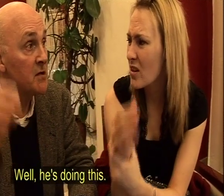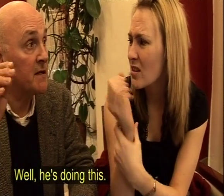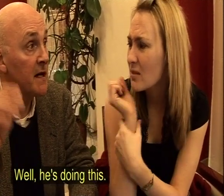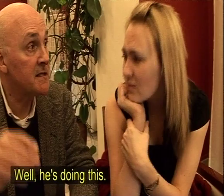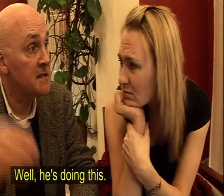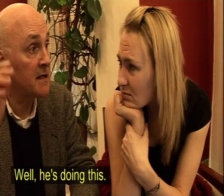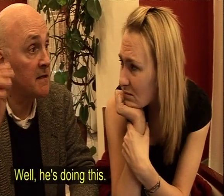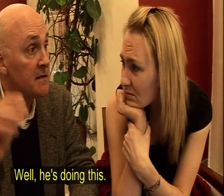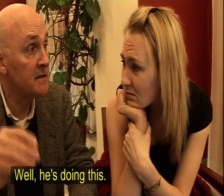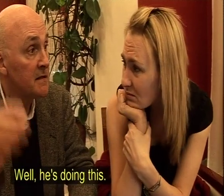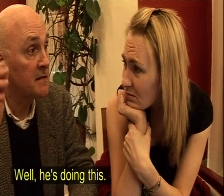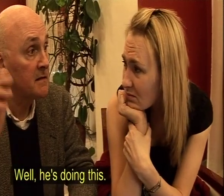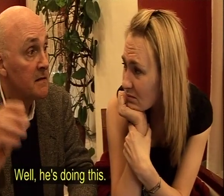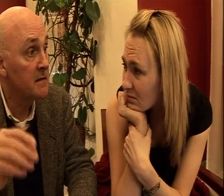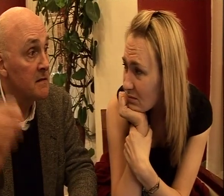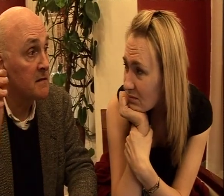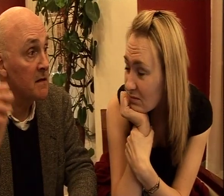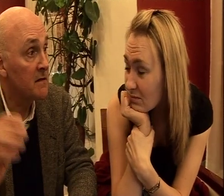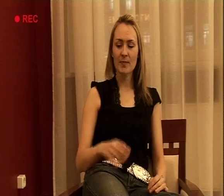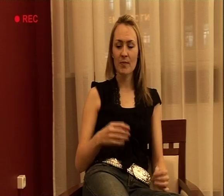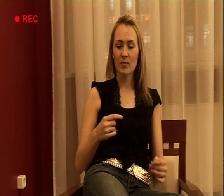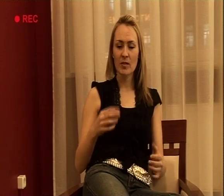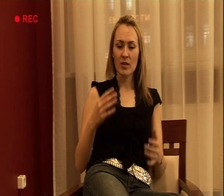What he's doing that, isn't he?